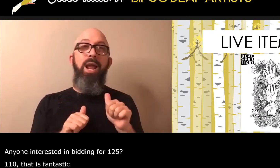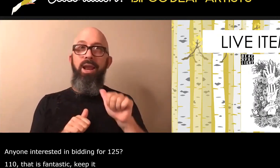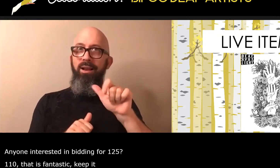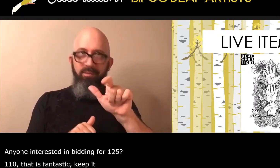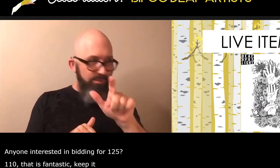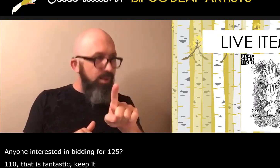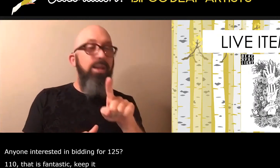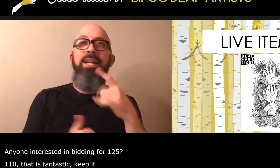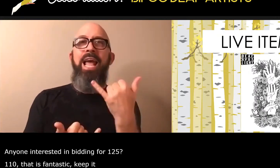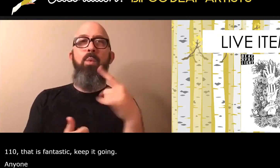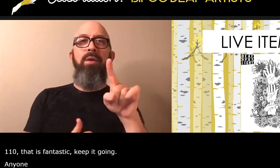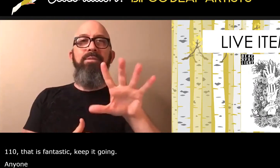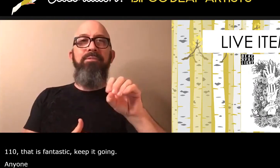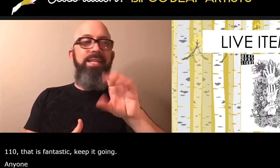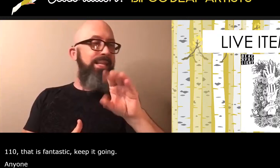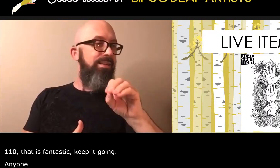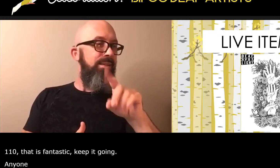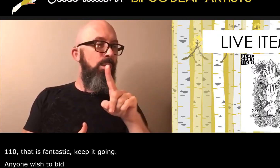120, wonderful.